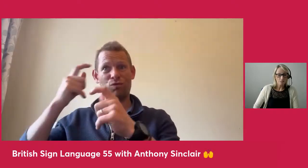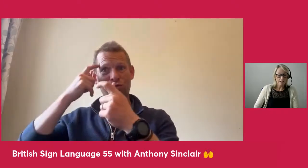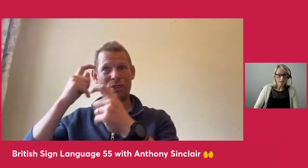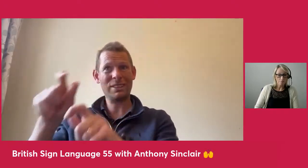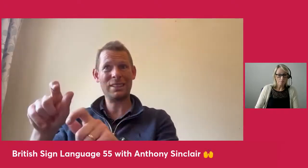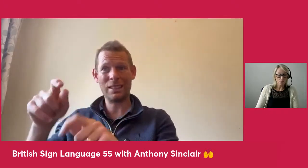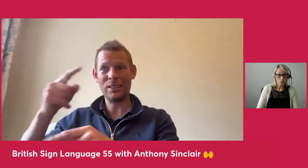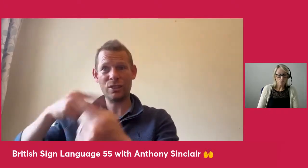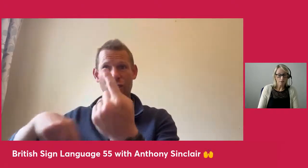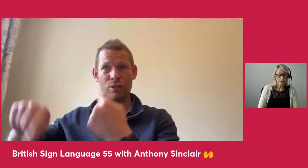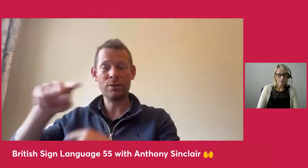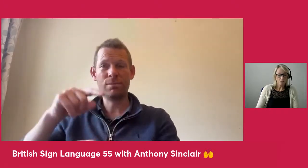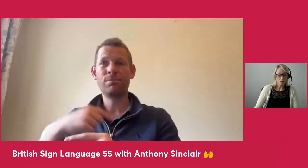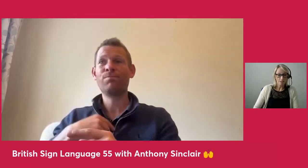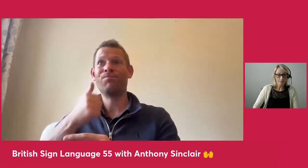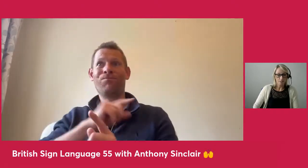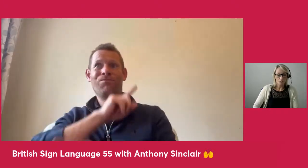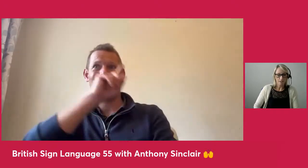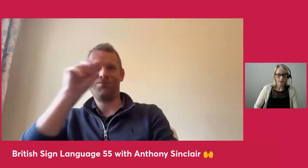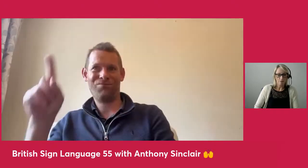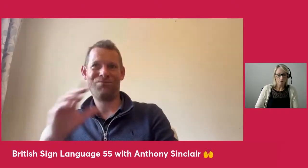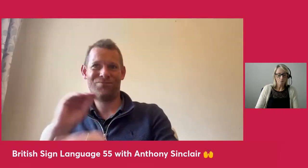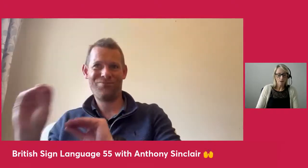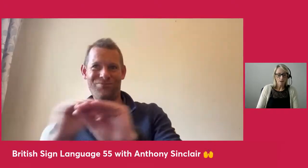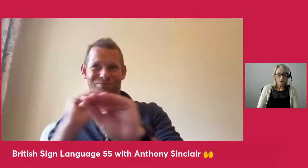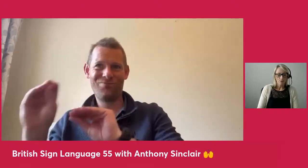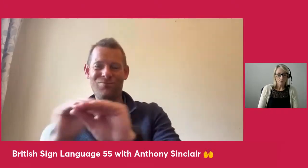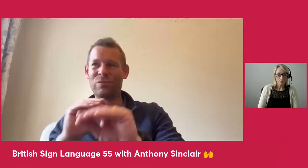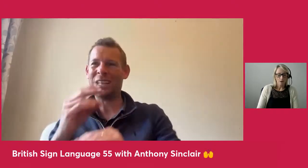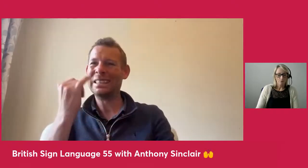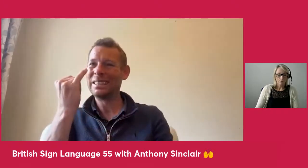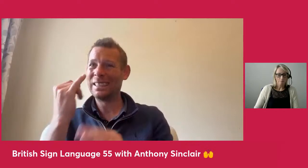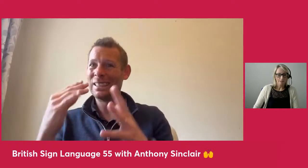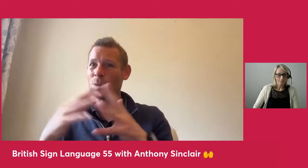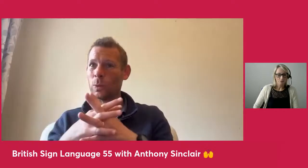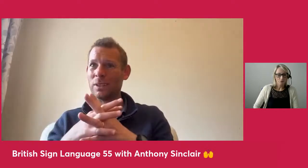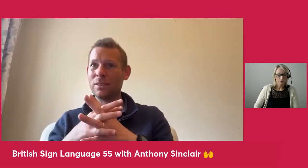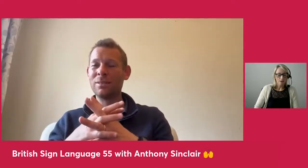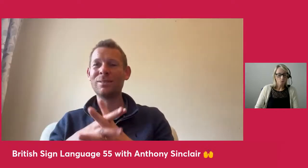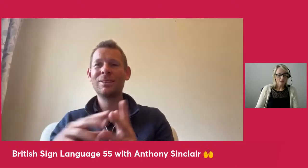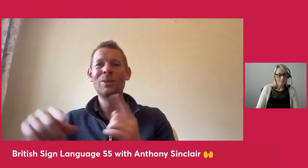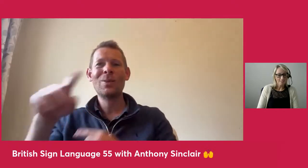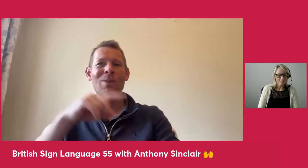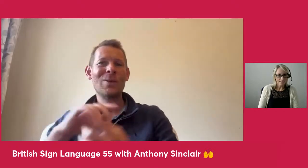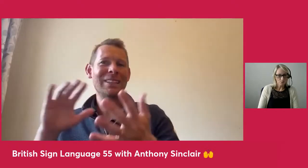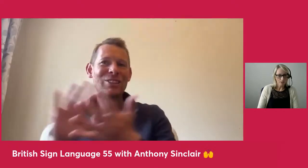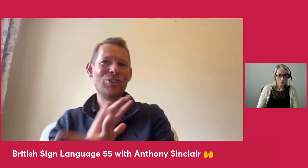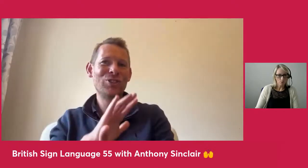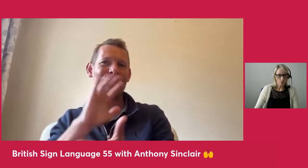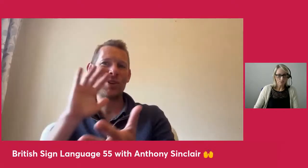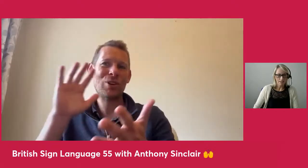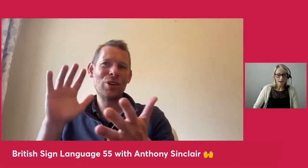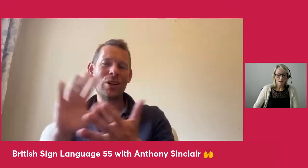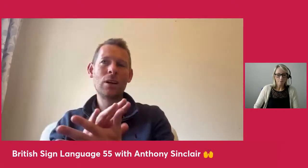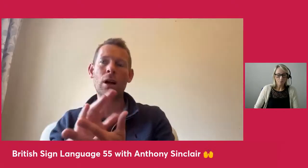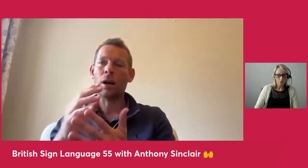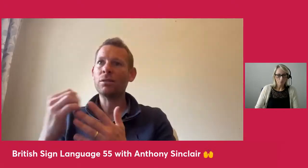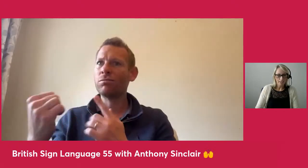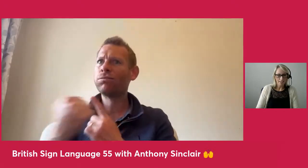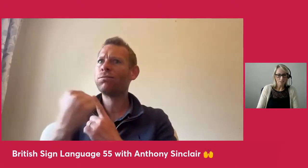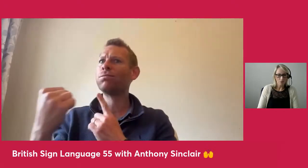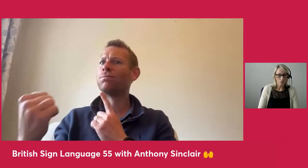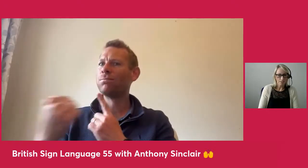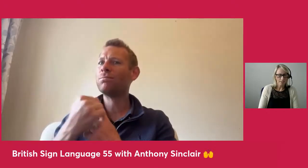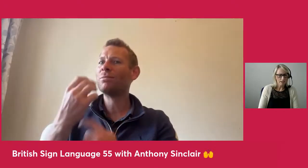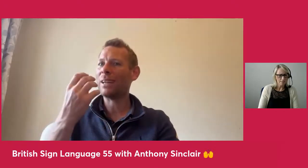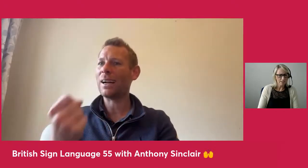to the staff members who work there in this residential care home. So I was very pleased to do that. We had a 6-week course and everyone